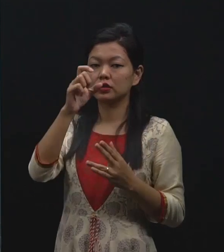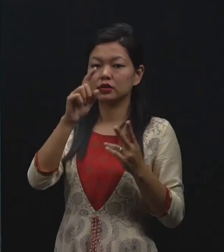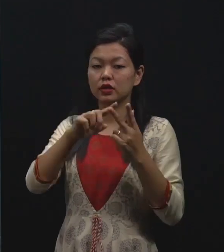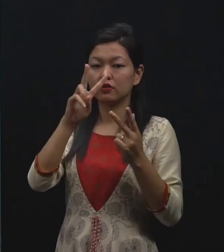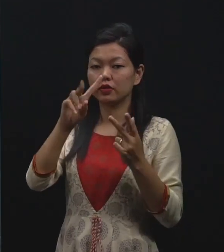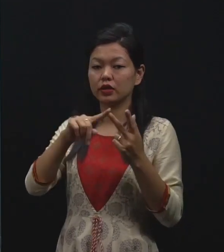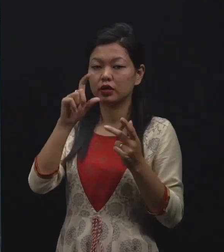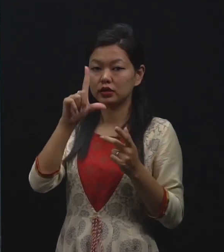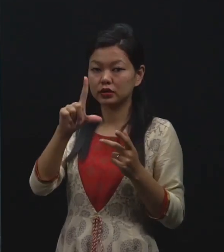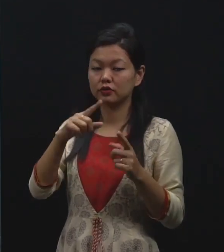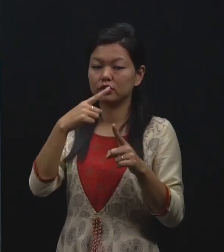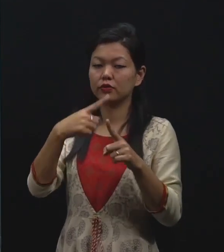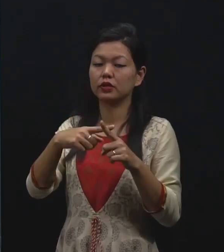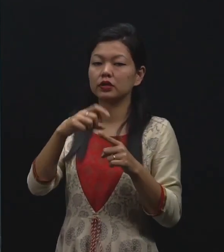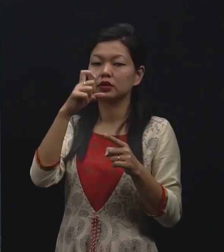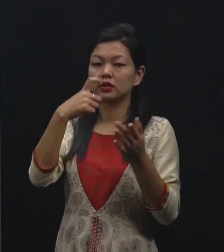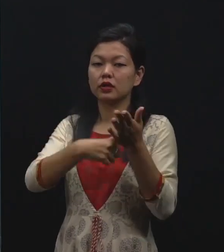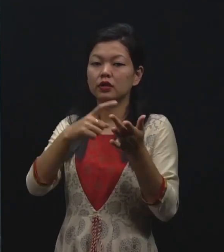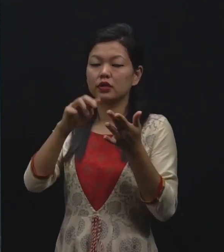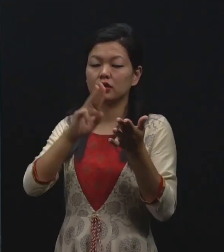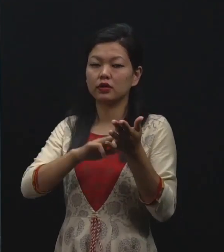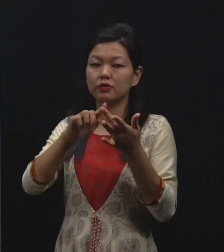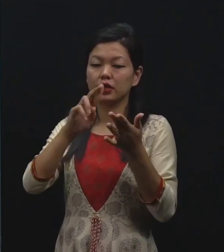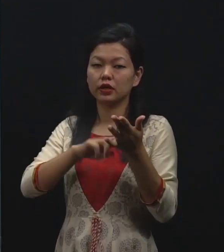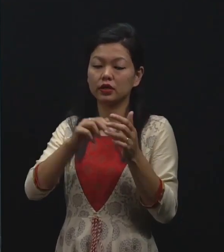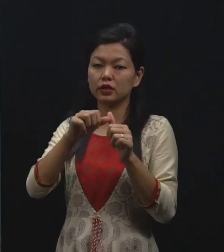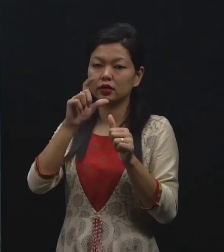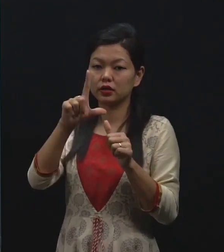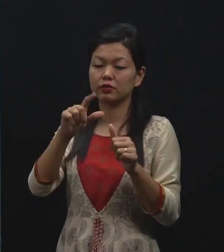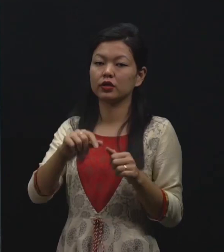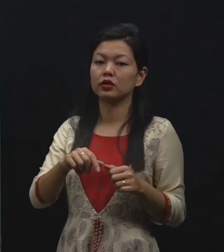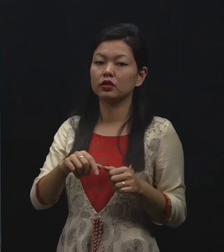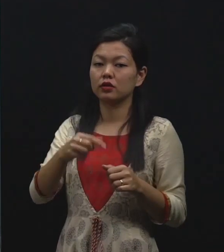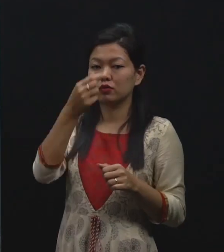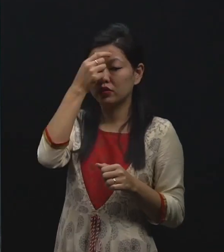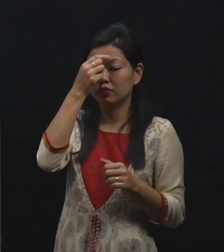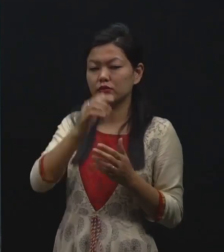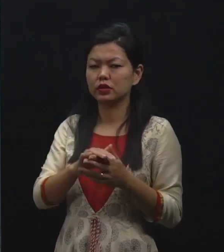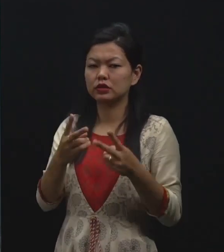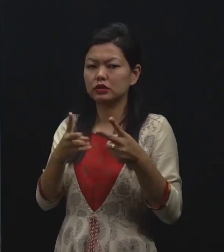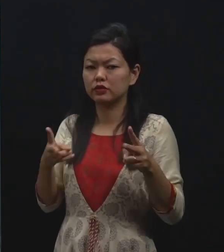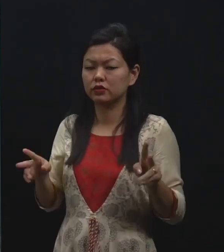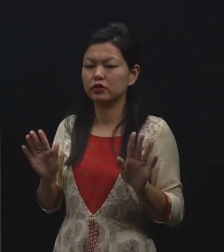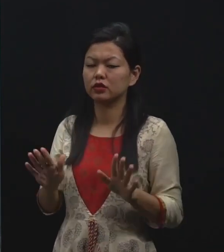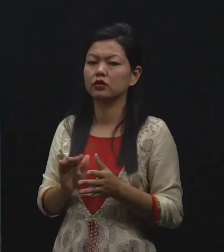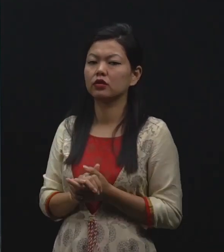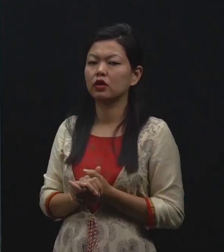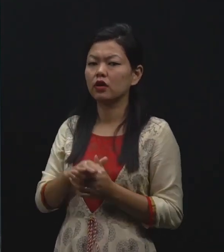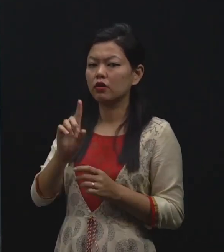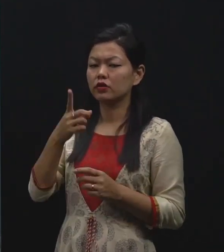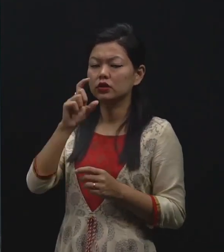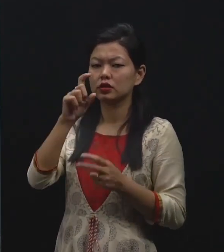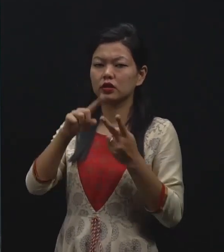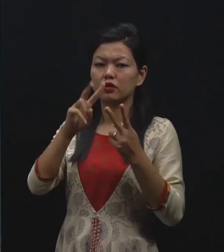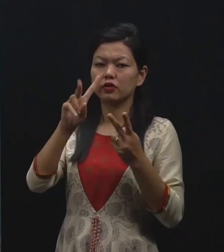civil cases and criminal cases are different. Okay, they are different from one another. How? These civil cases, okay, usually these civil cases